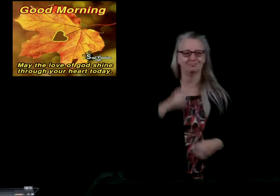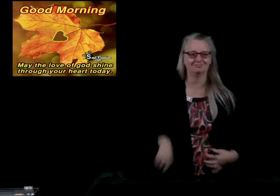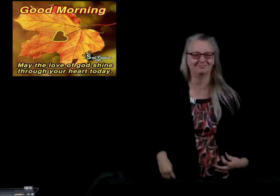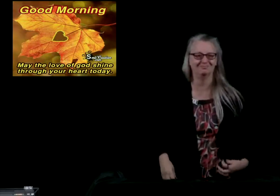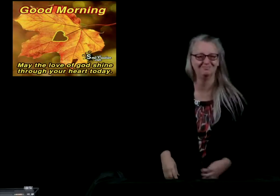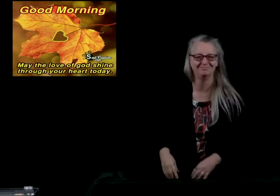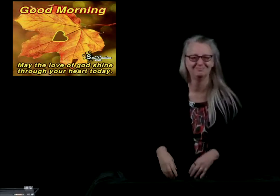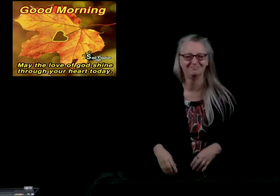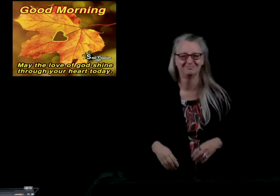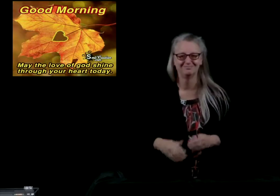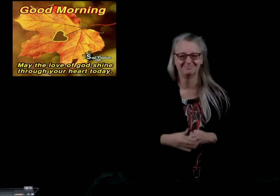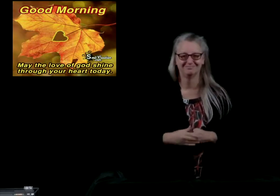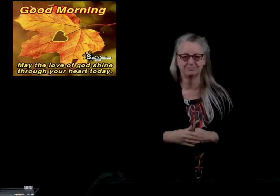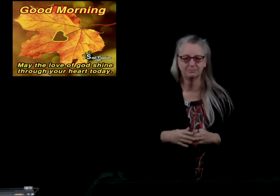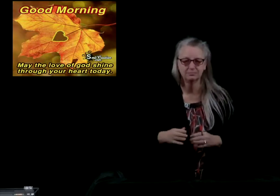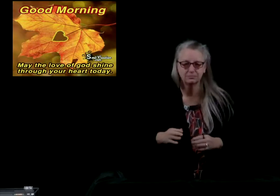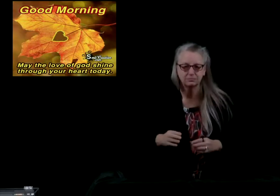Right in the middle of the leaf is a heart.